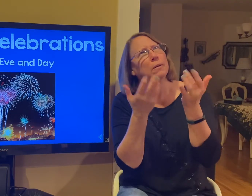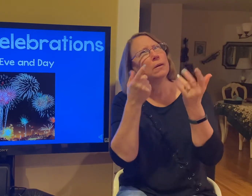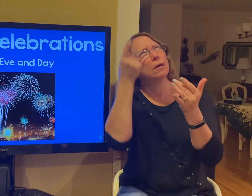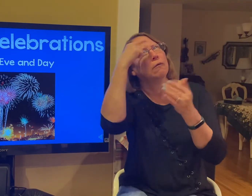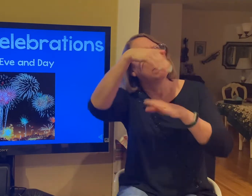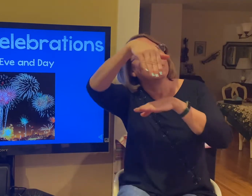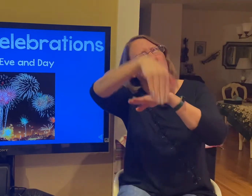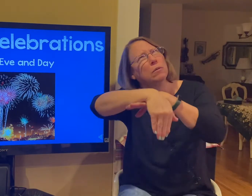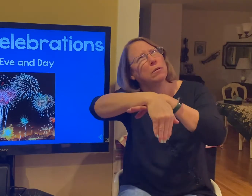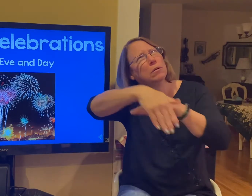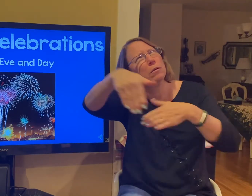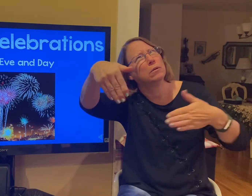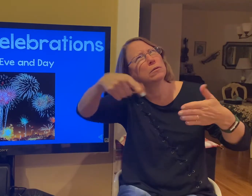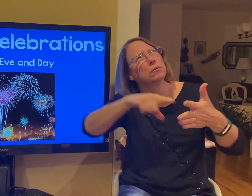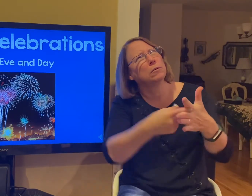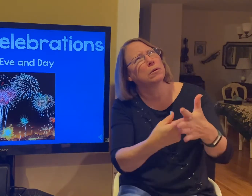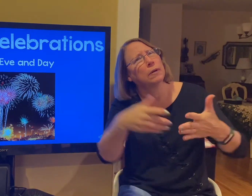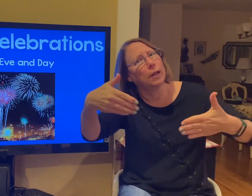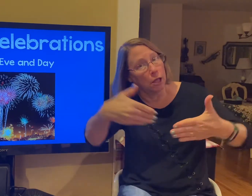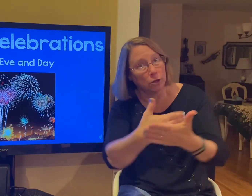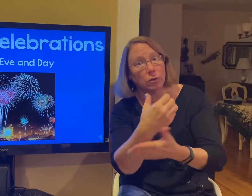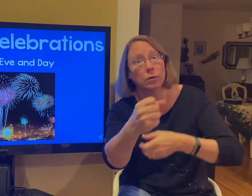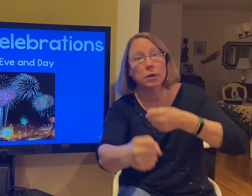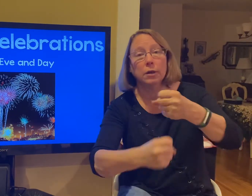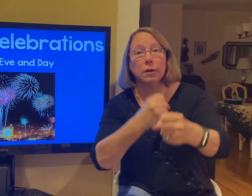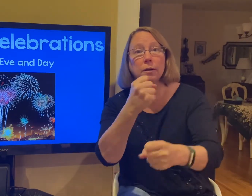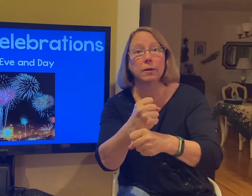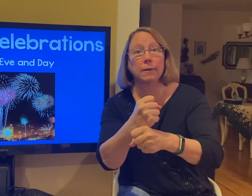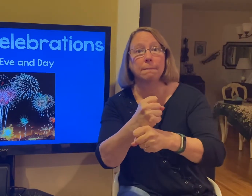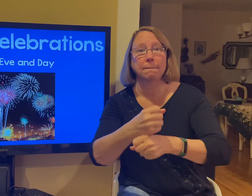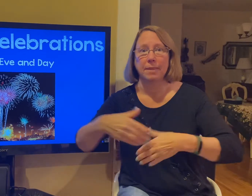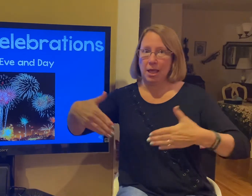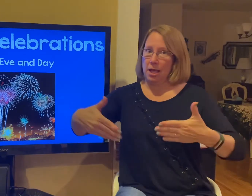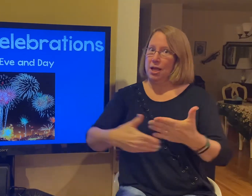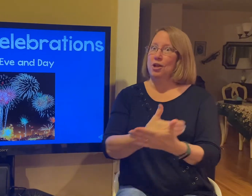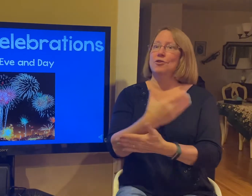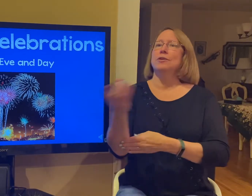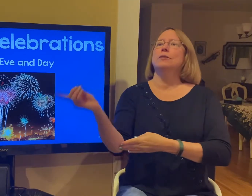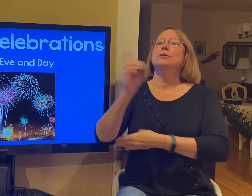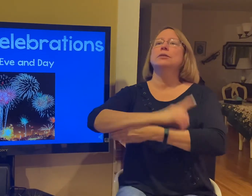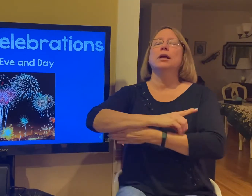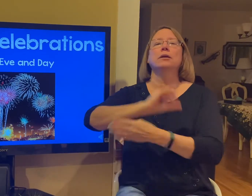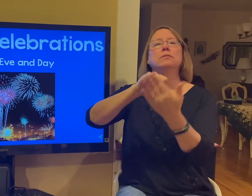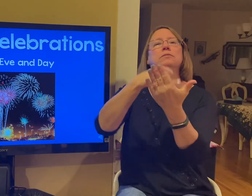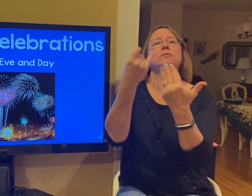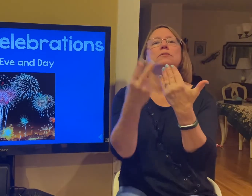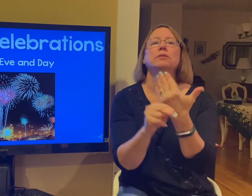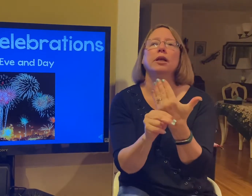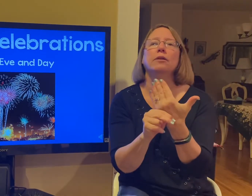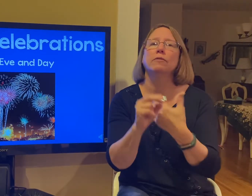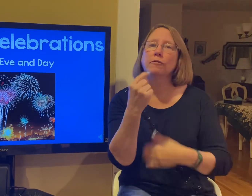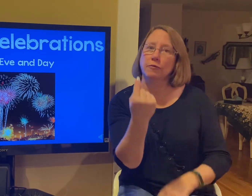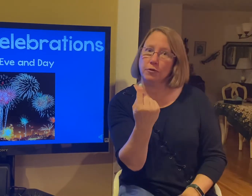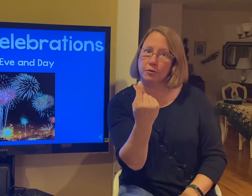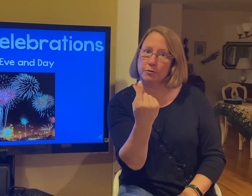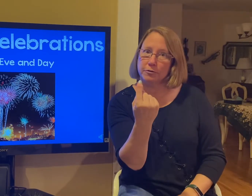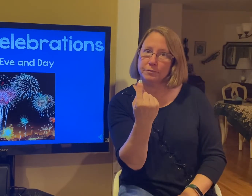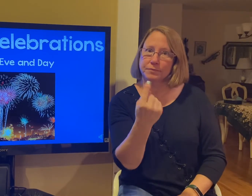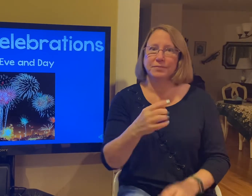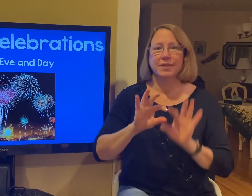new year. New Year's Day is January 1st. Families gather